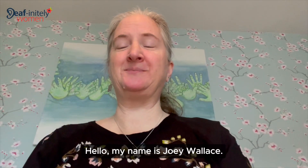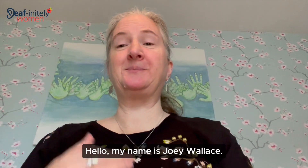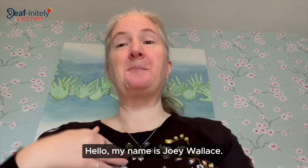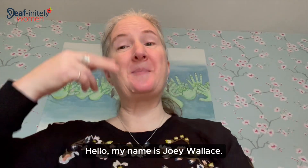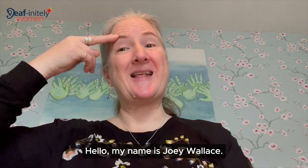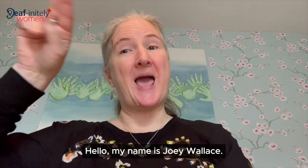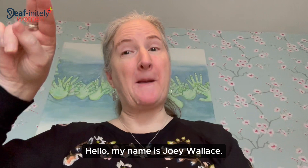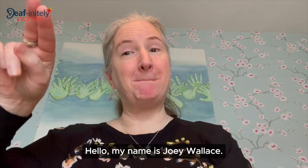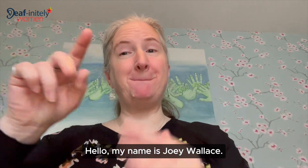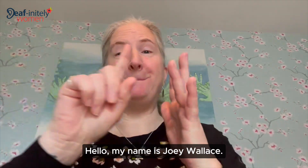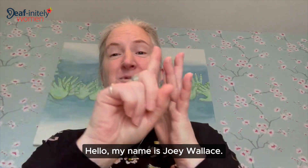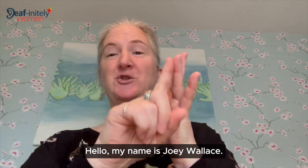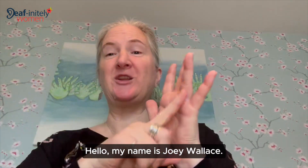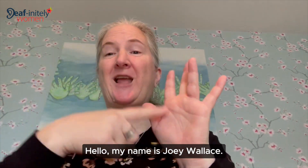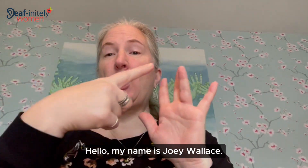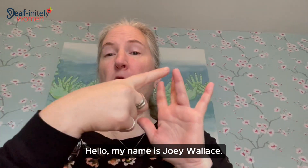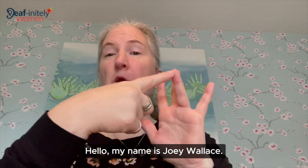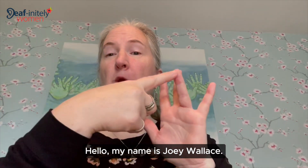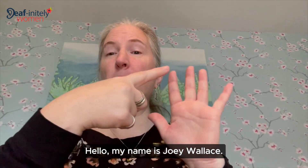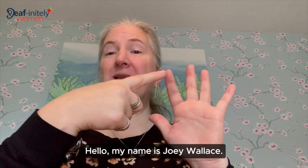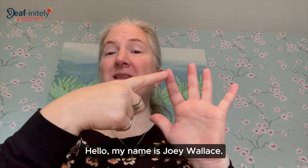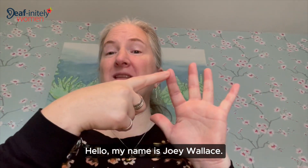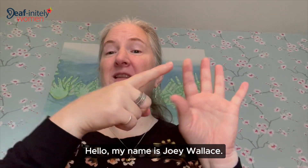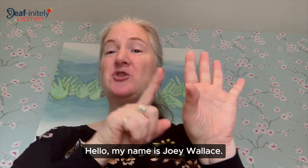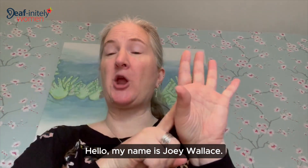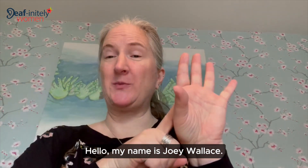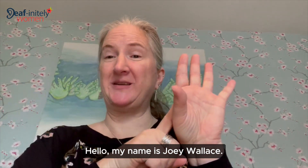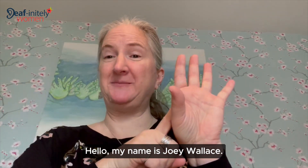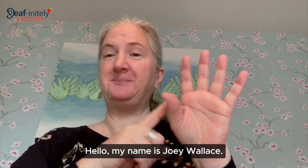Hello, my name is Joey Wallace.